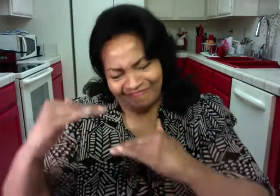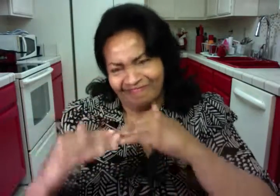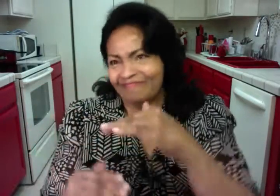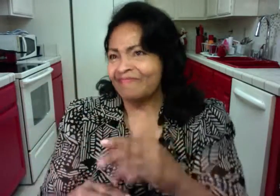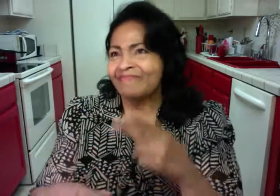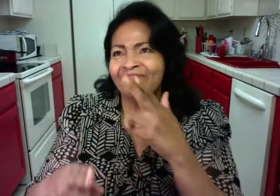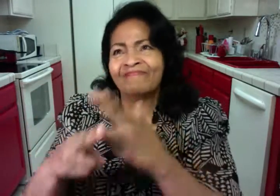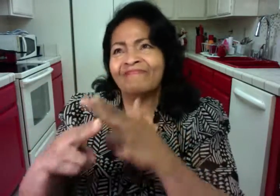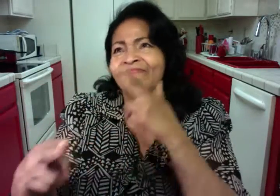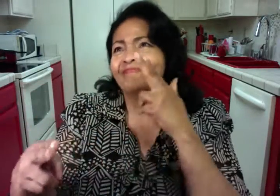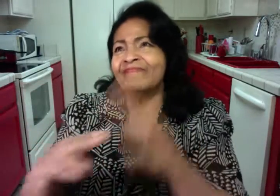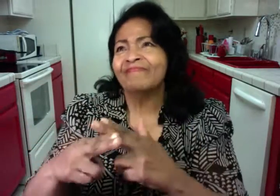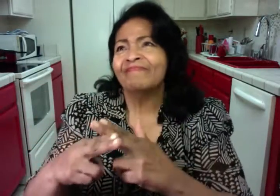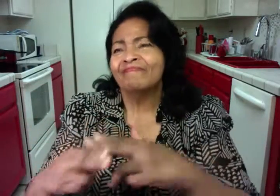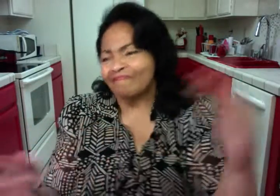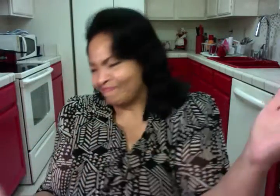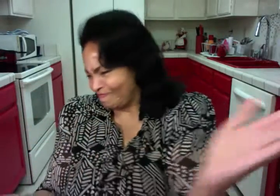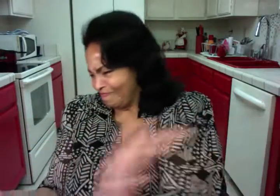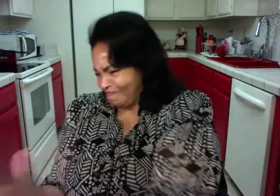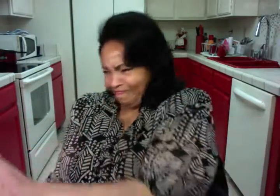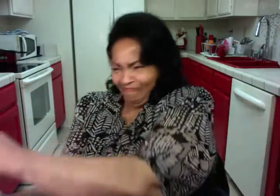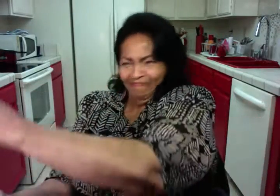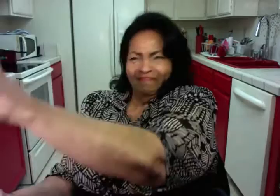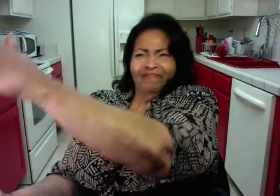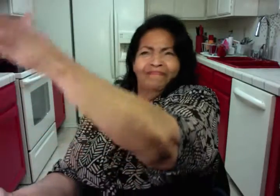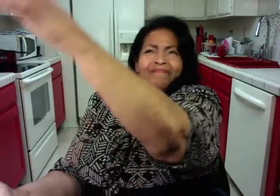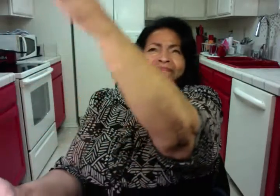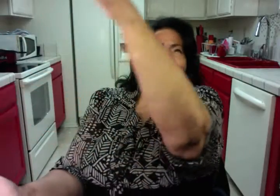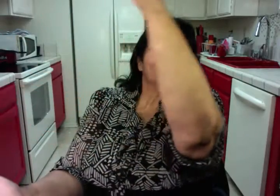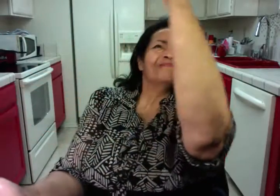I'll praise him,